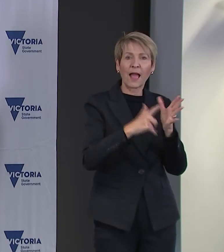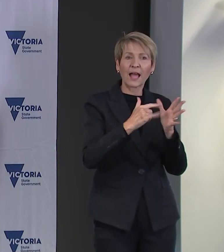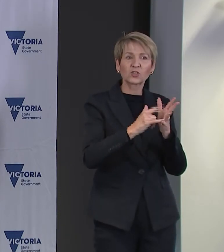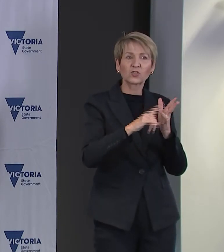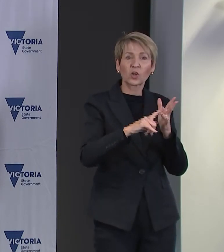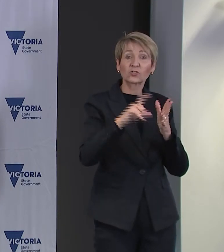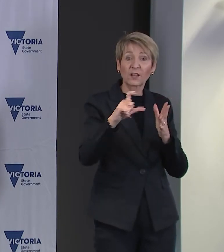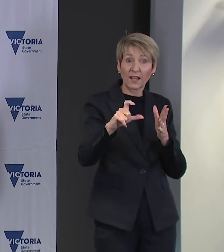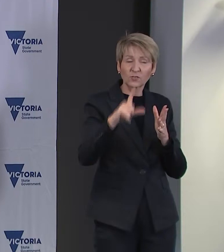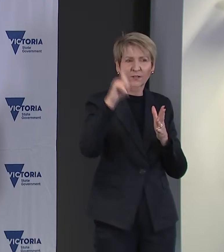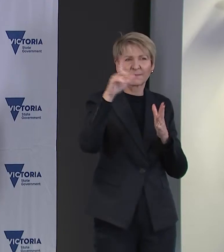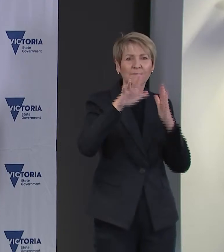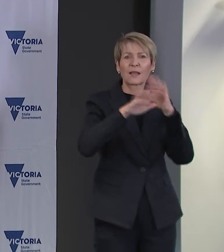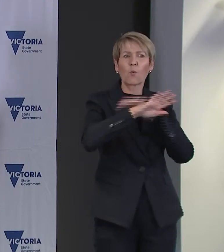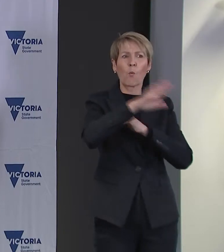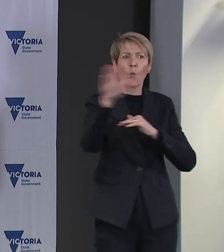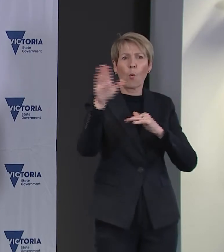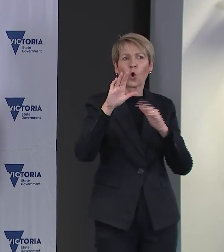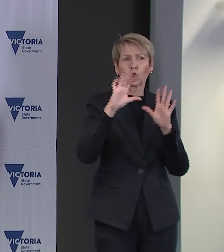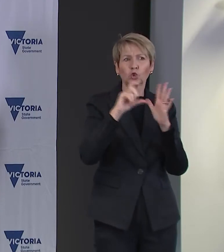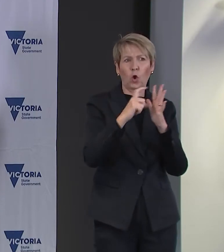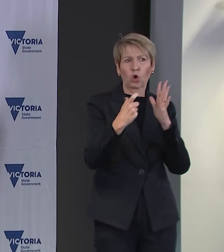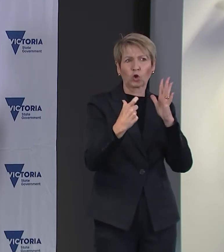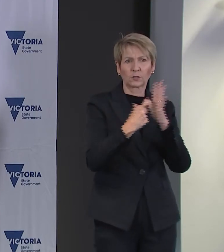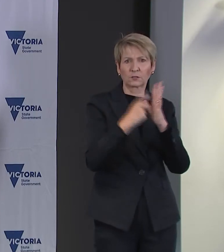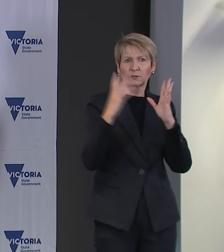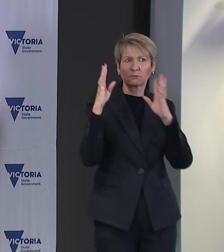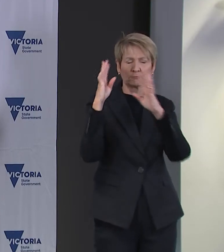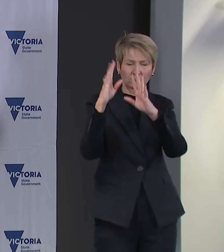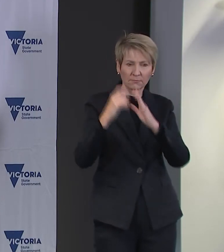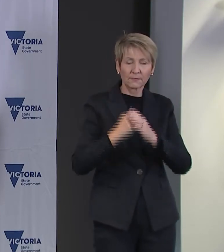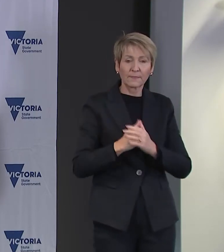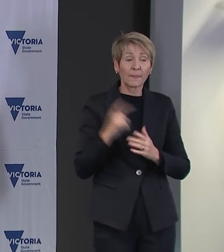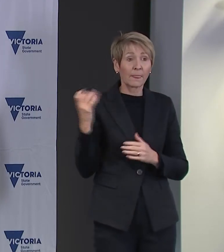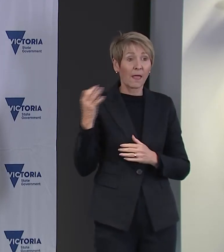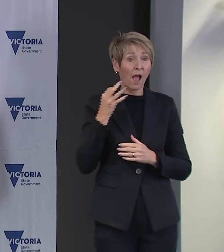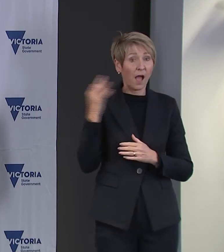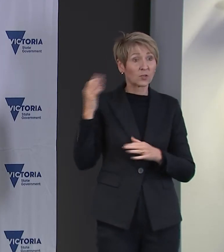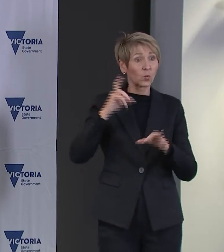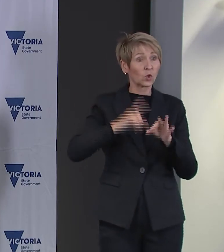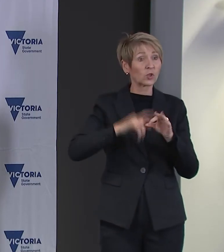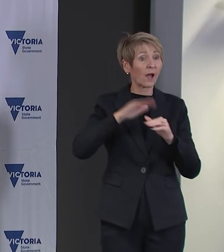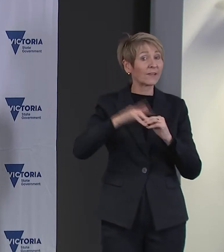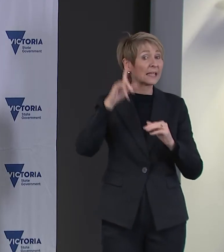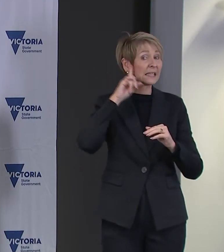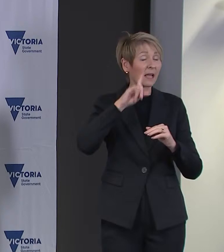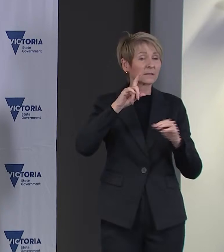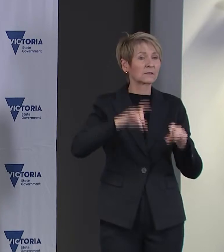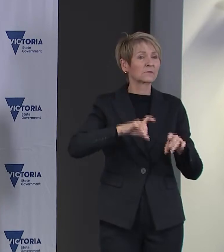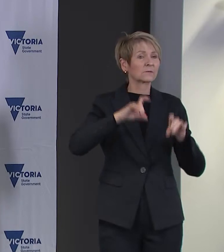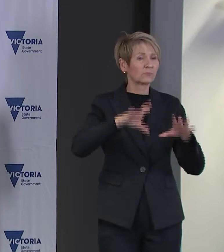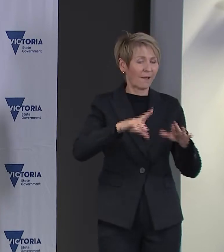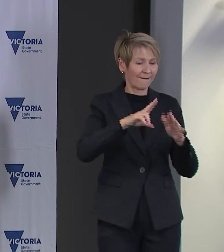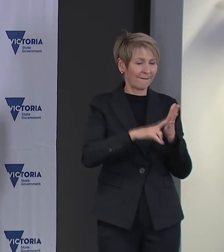supported? Well, I wasn't at National Cabinet, but I certainly raised that directly